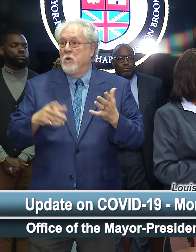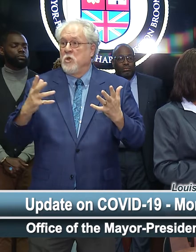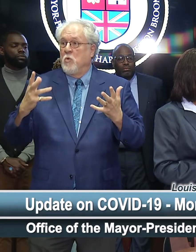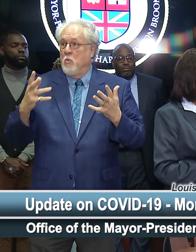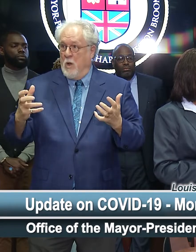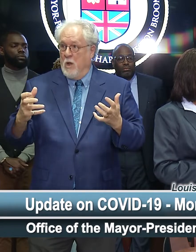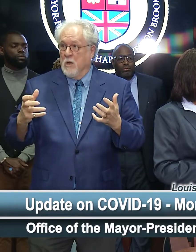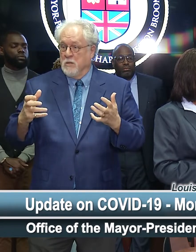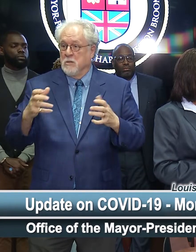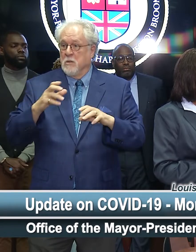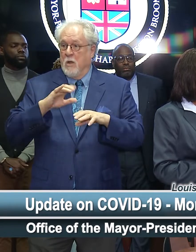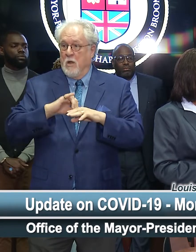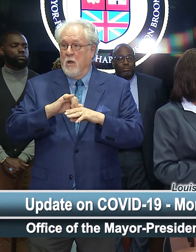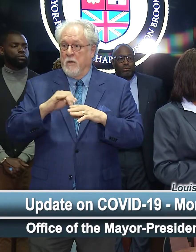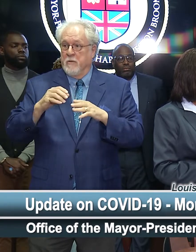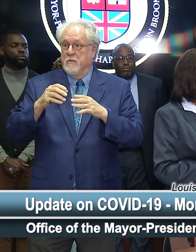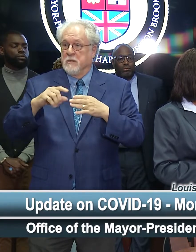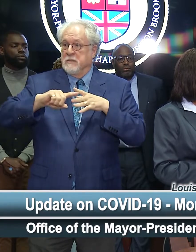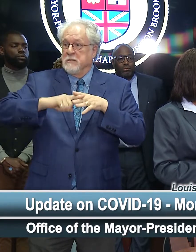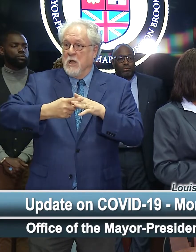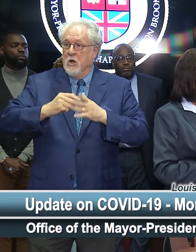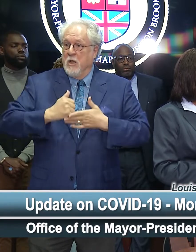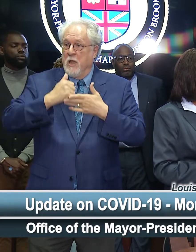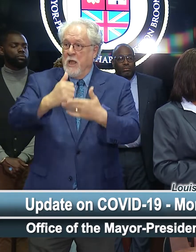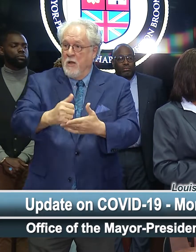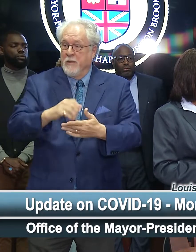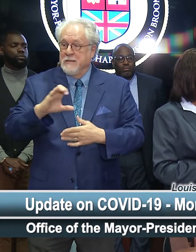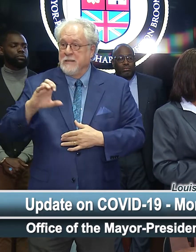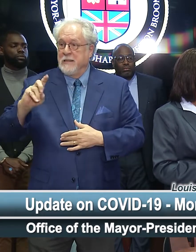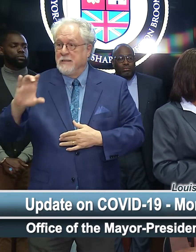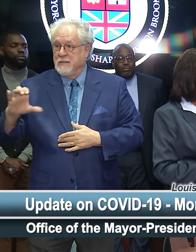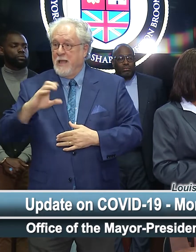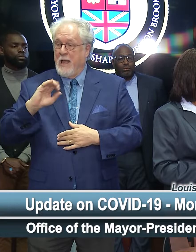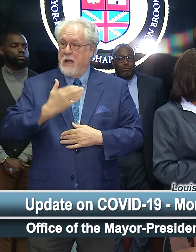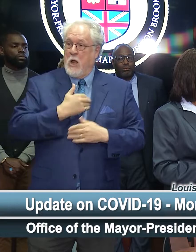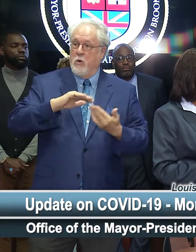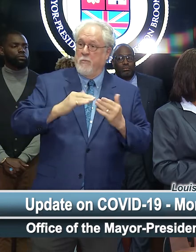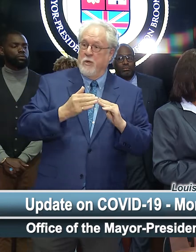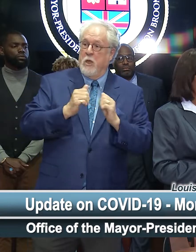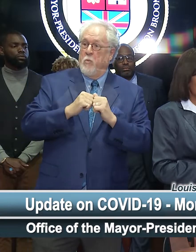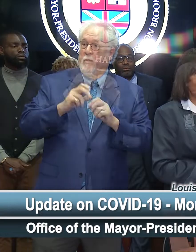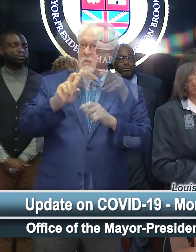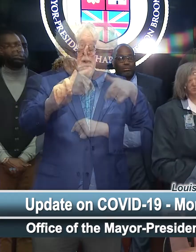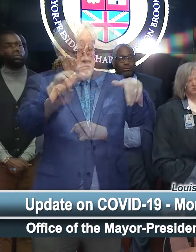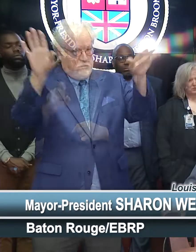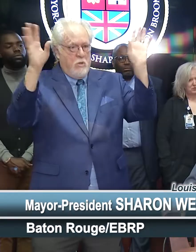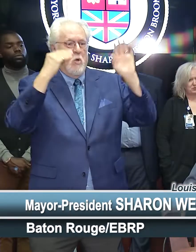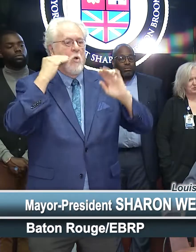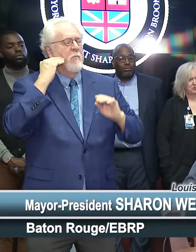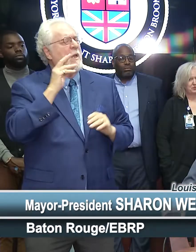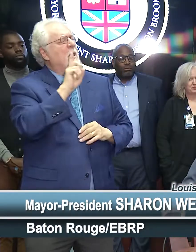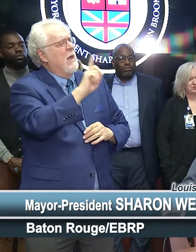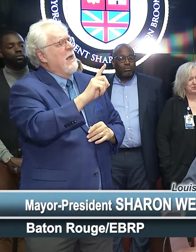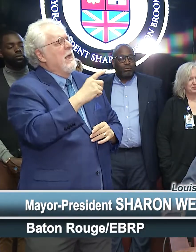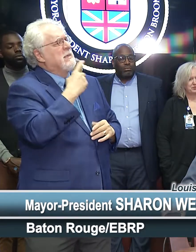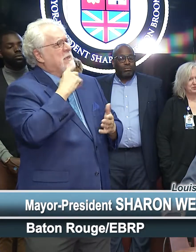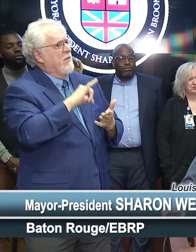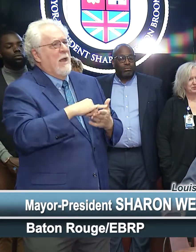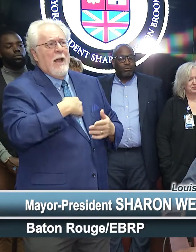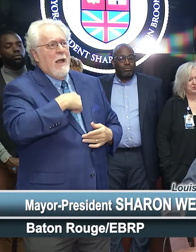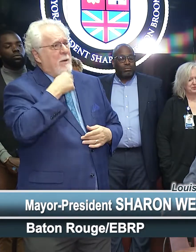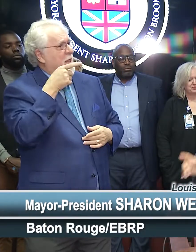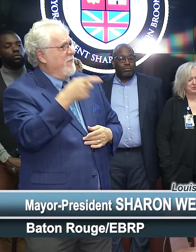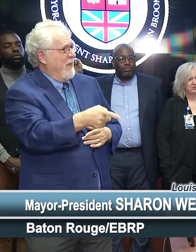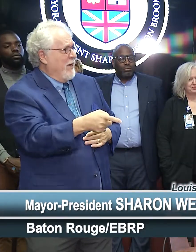on the cusp of helping out the CDC and our community with diagnosis. Let me just say this. I wasn't